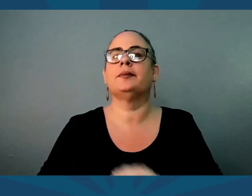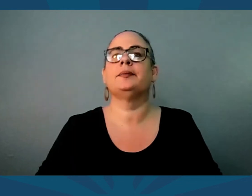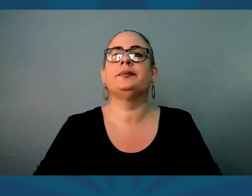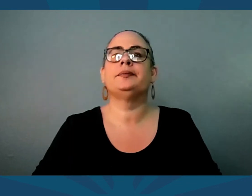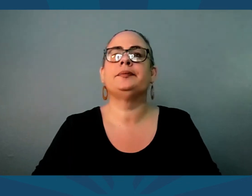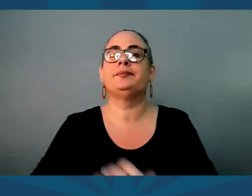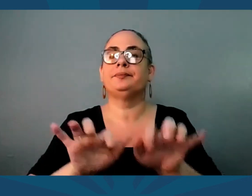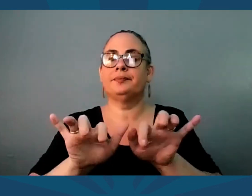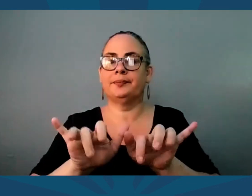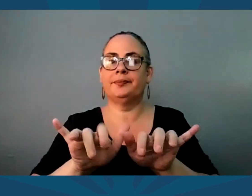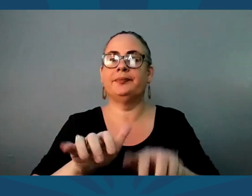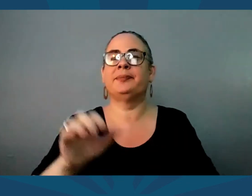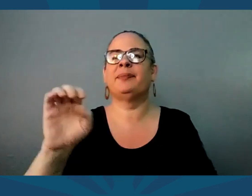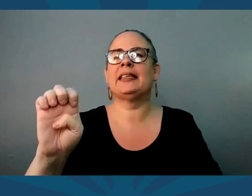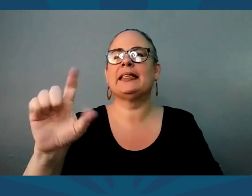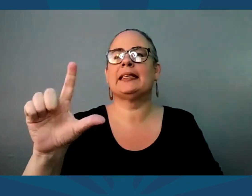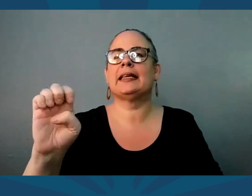928-753-0769.